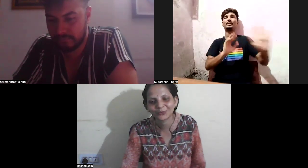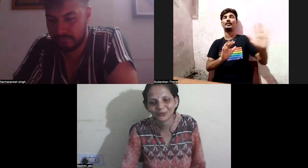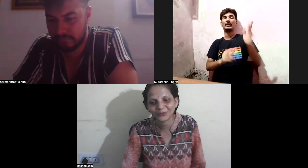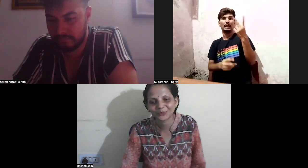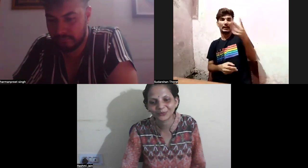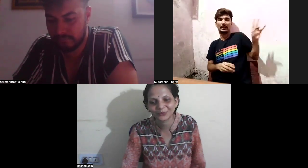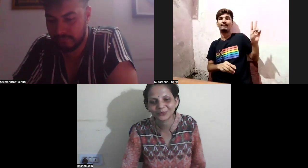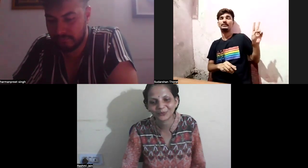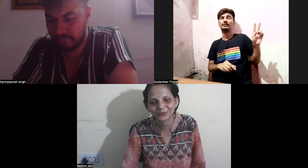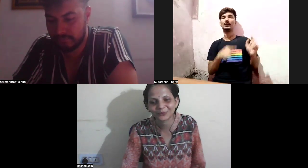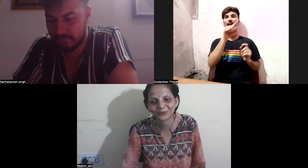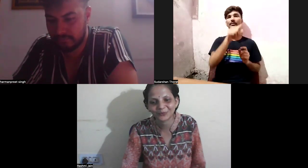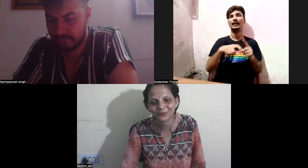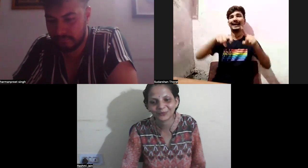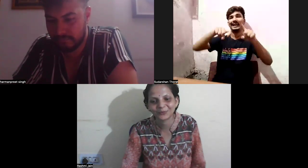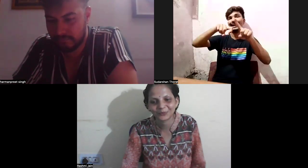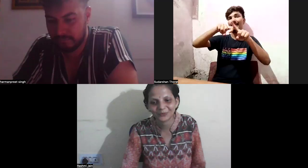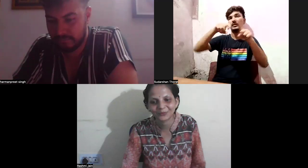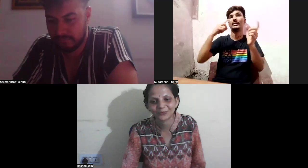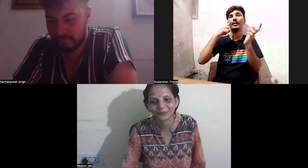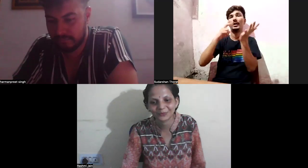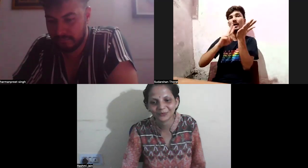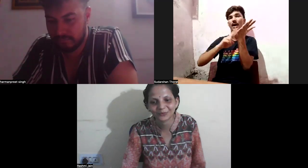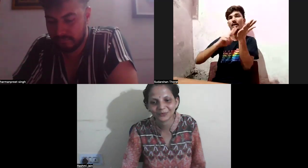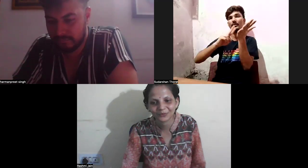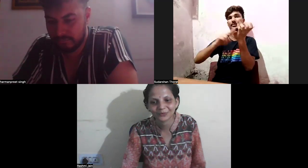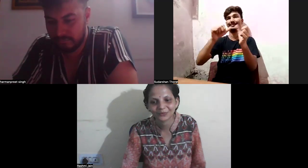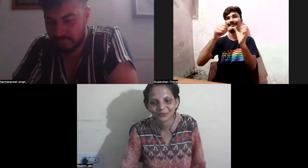as a boy, but the inner inside I feel like a woman.